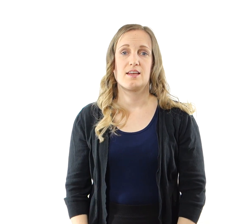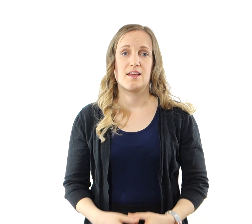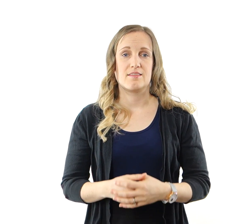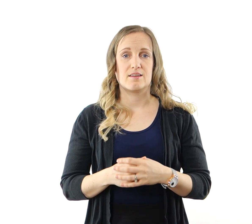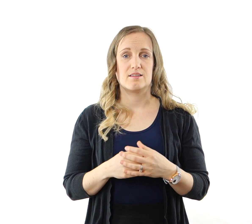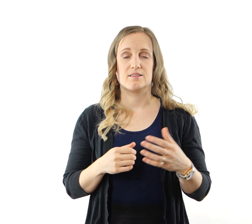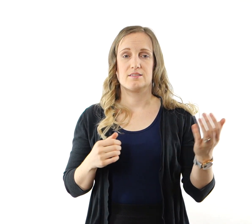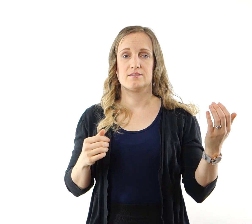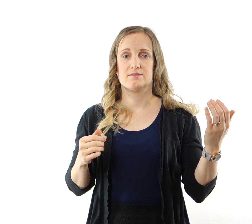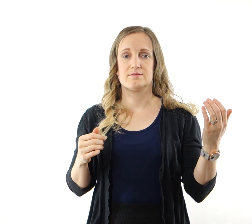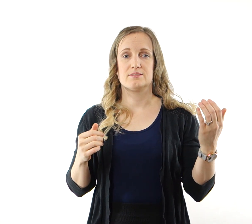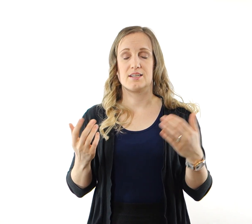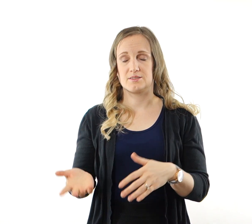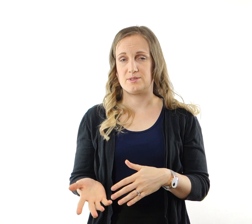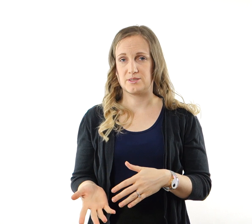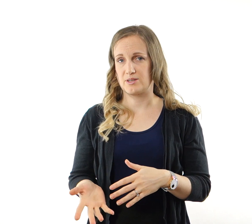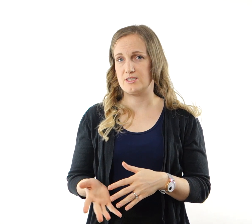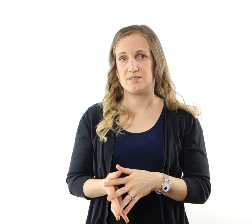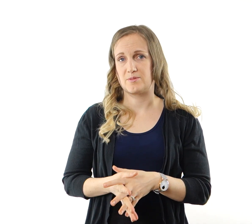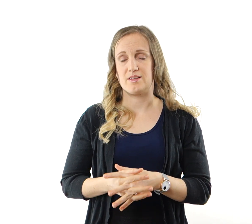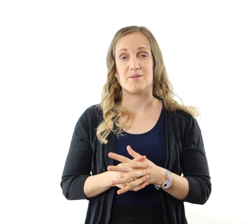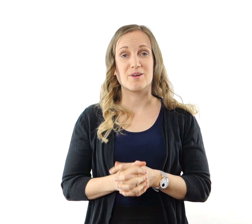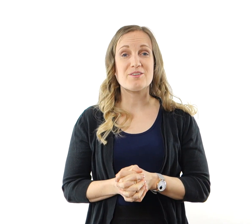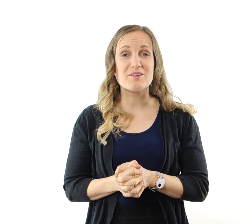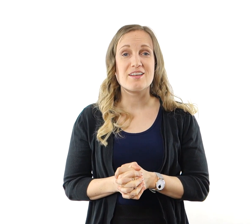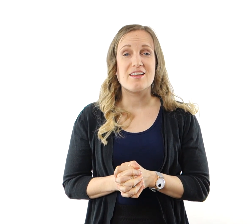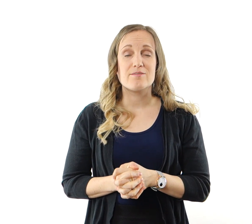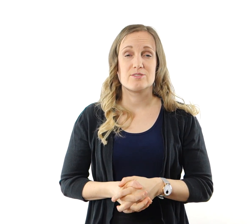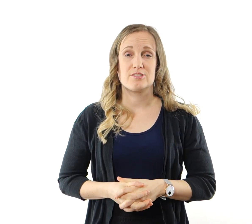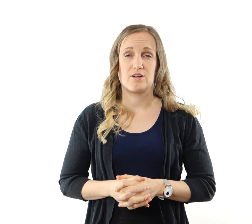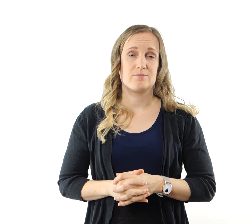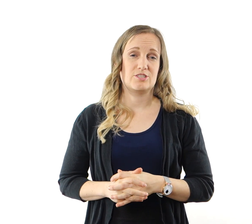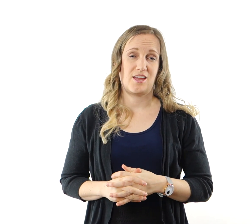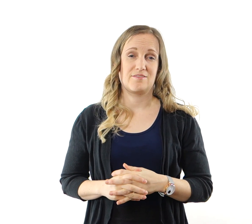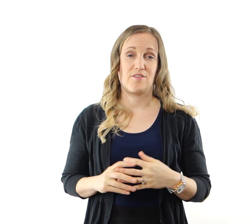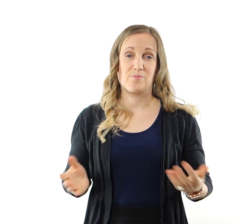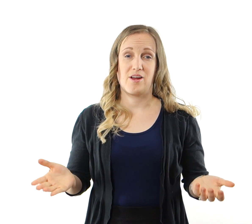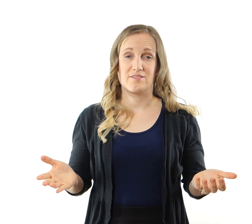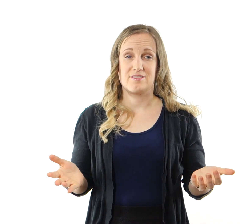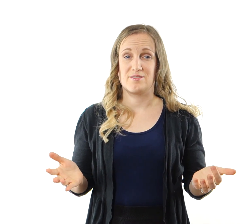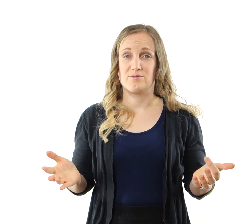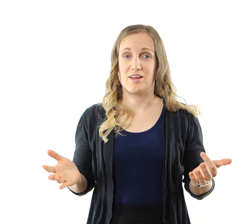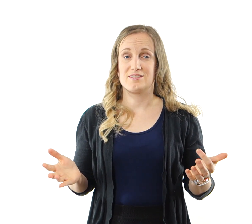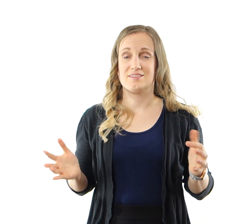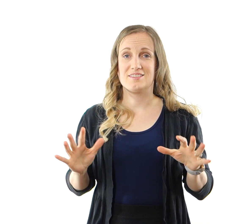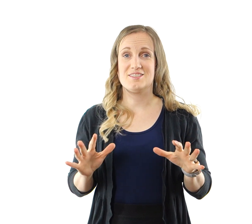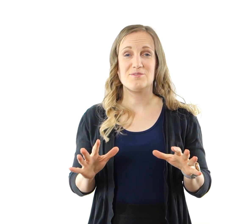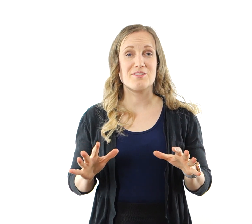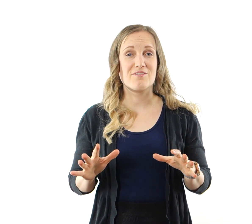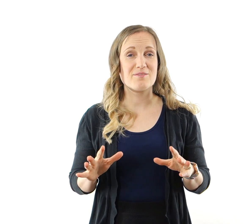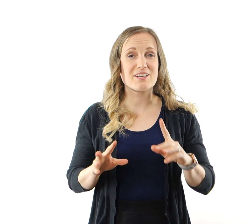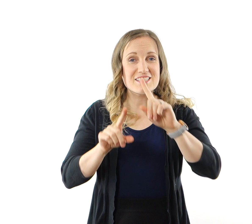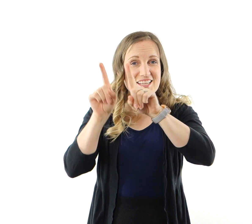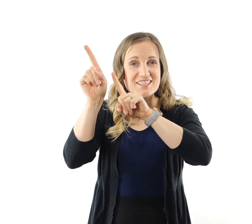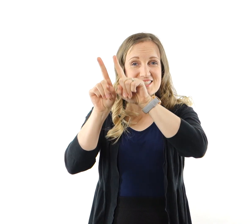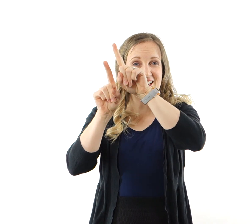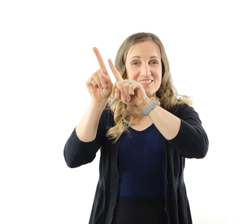And then the next one is a question as well. I wonder if one star will shine far brighter than the rest. And this is a really fun one because they get to sign